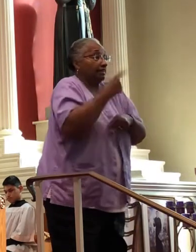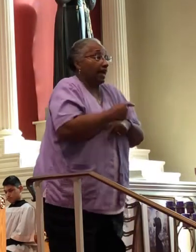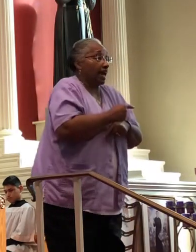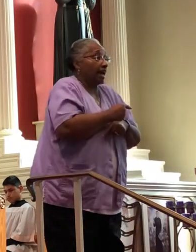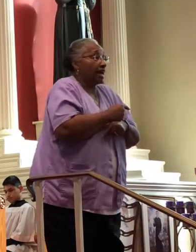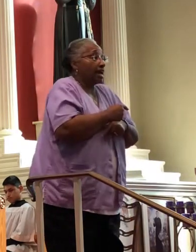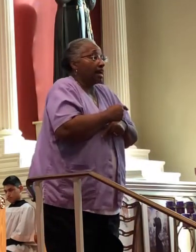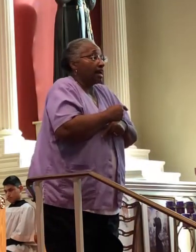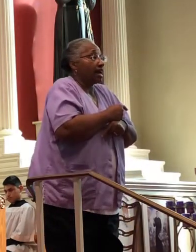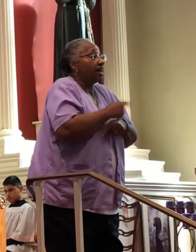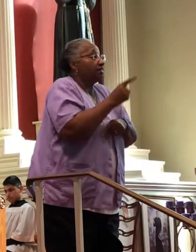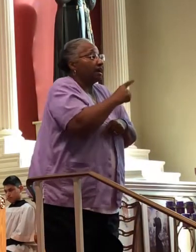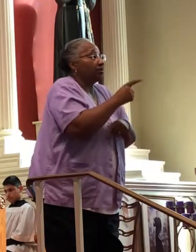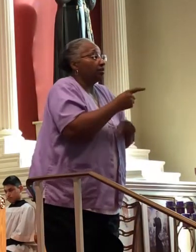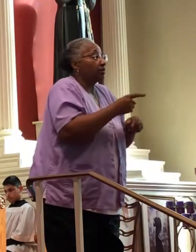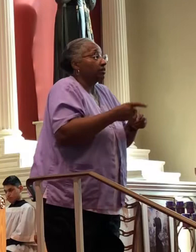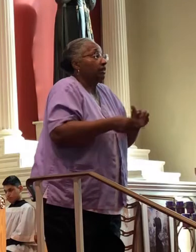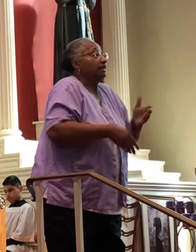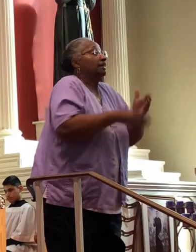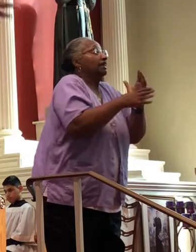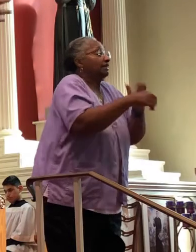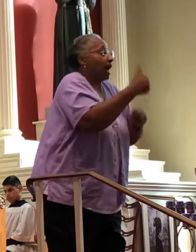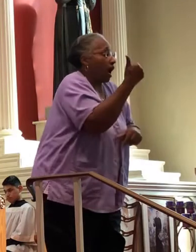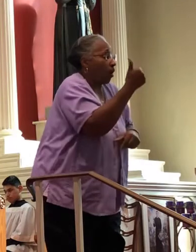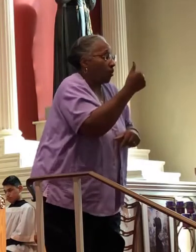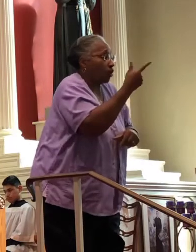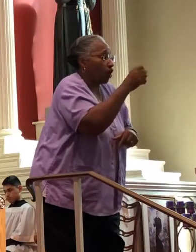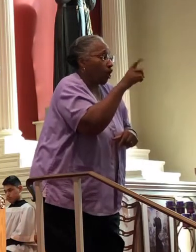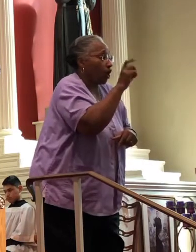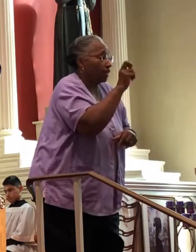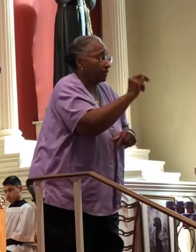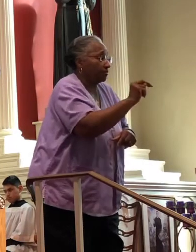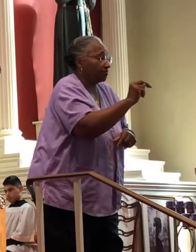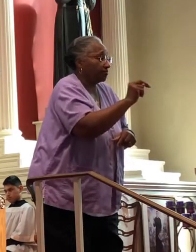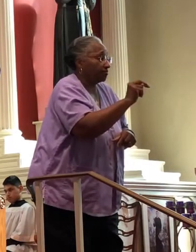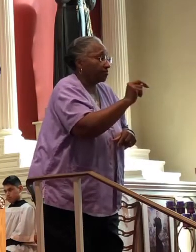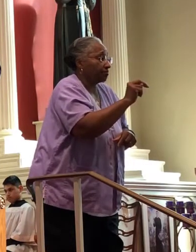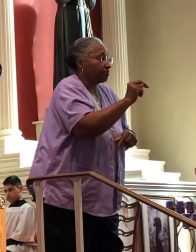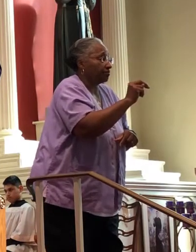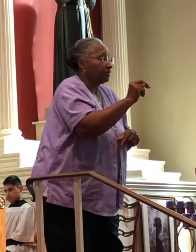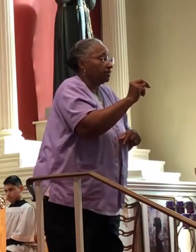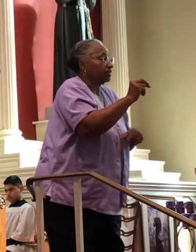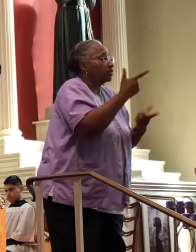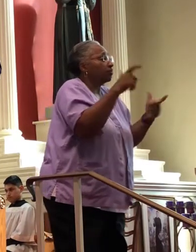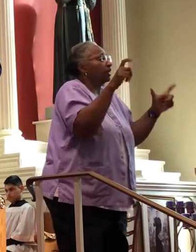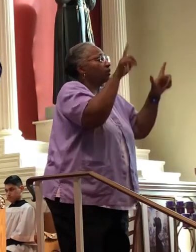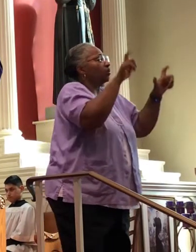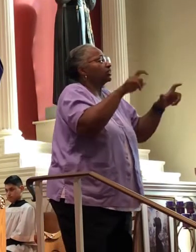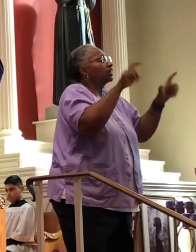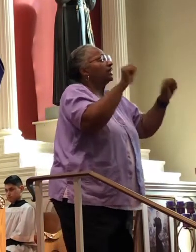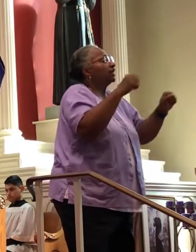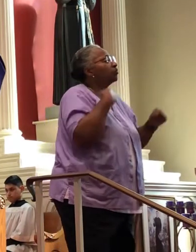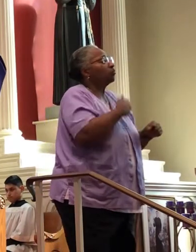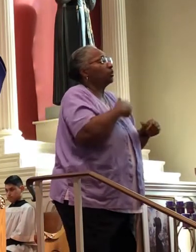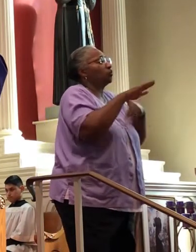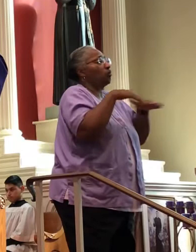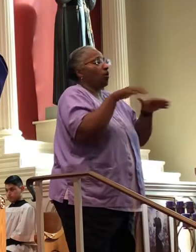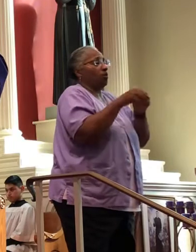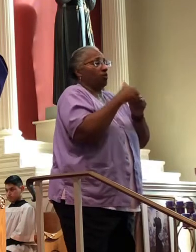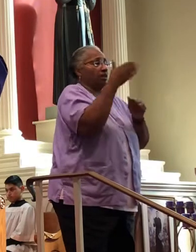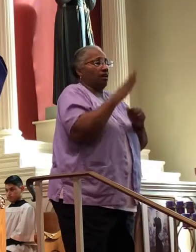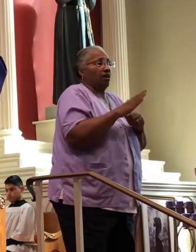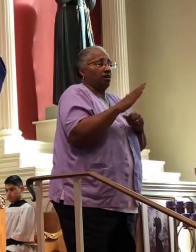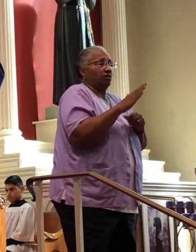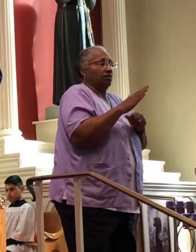walk with God. And that's the emphasis. Can we walk with God? Can we stick to what we